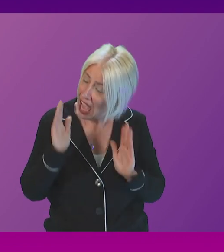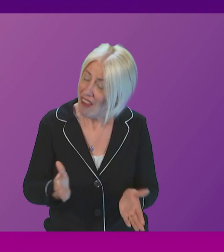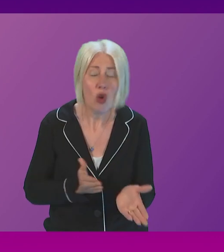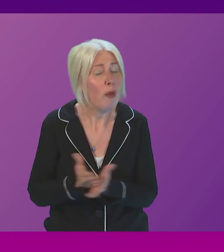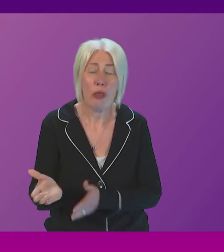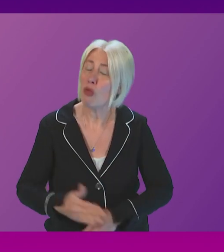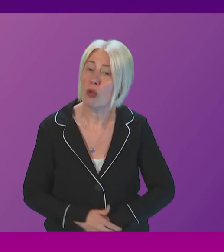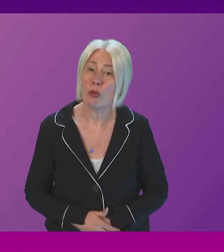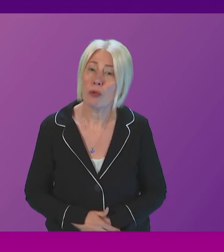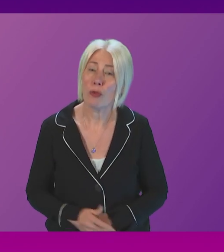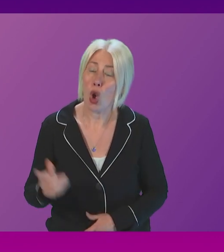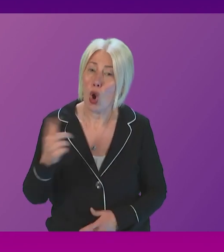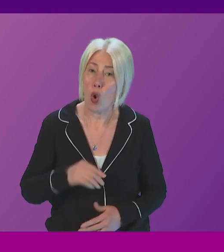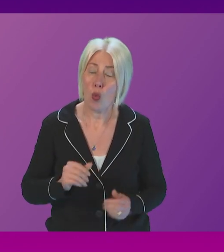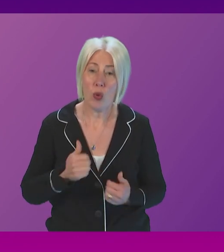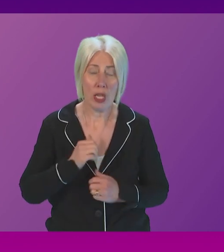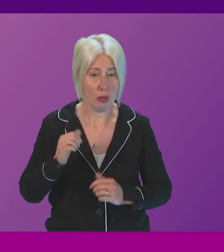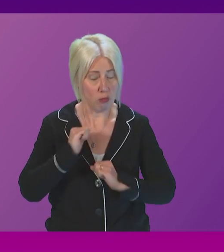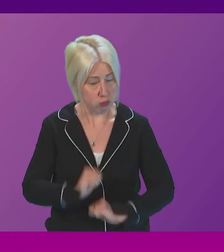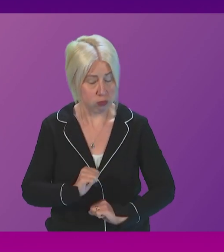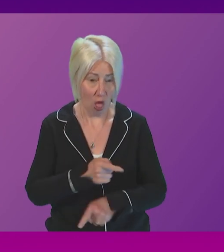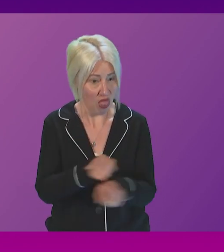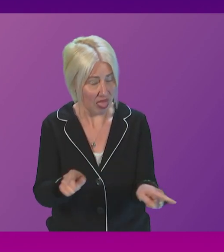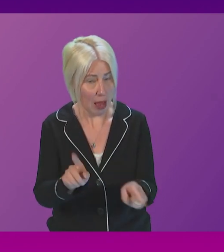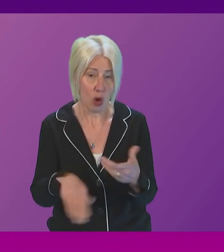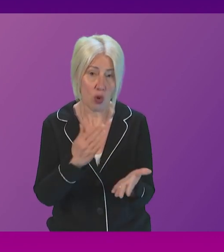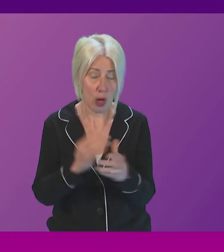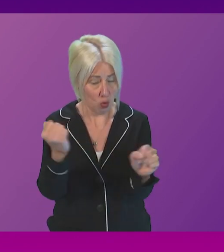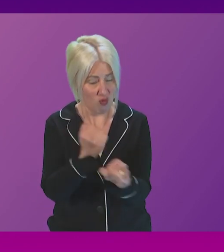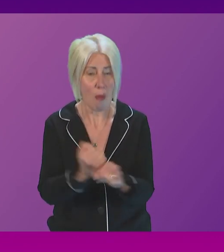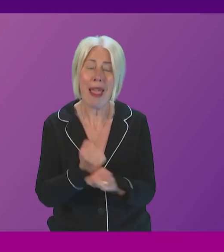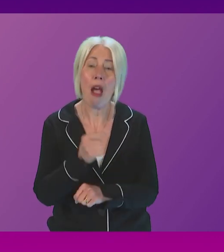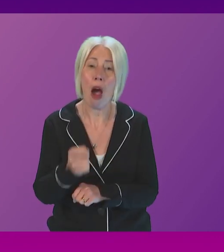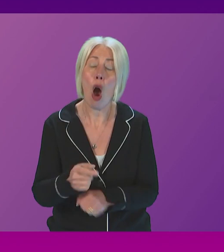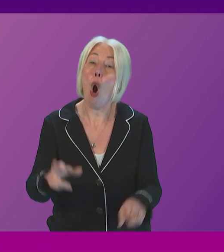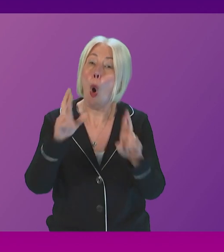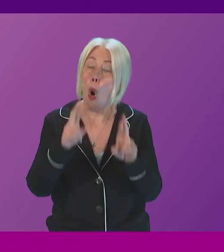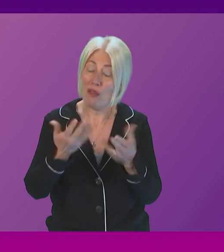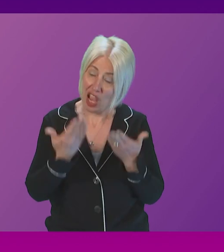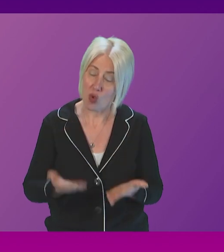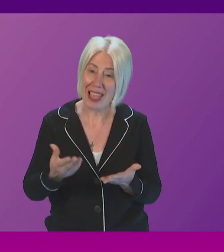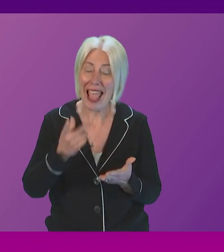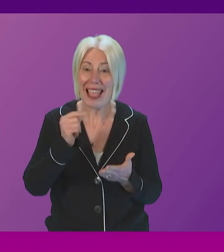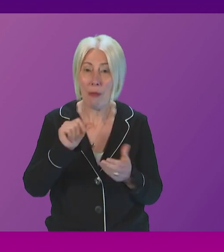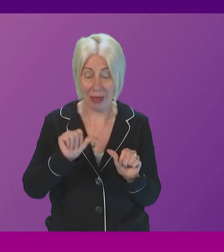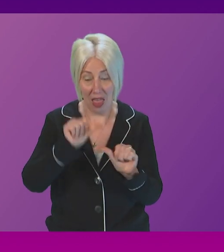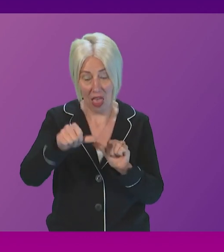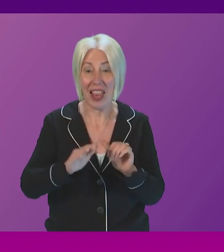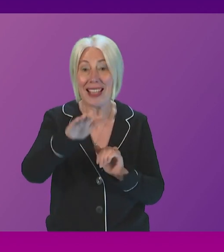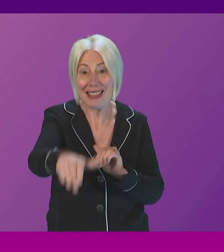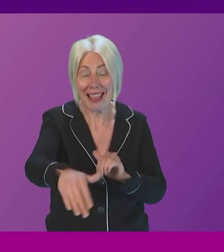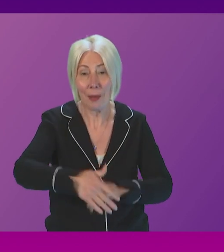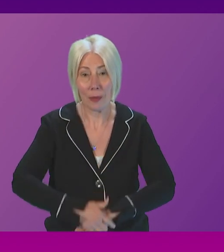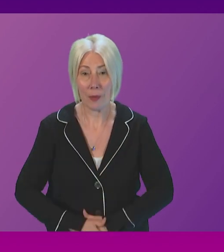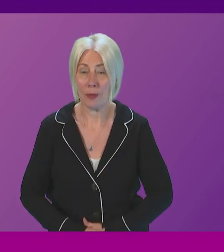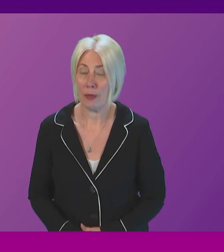experience. We owe it to them to make sure it is fixed, and I hope today will be another step in that process. Thank you, President